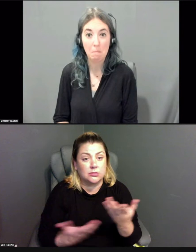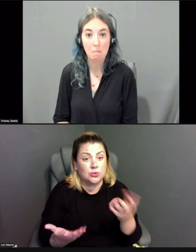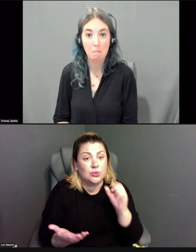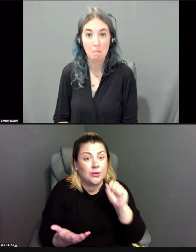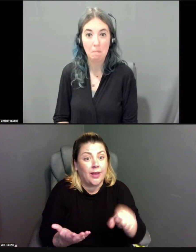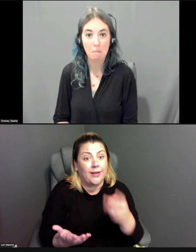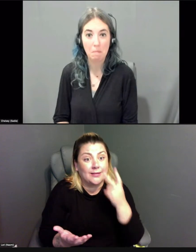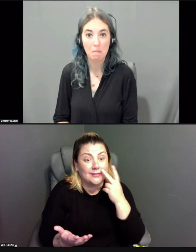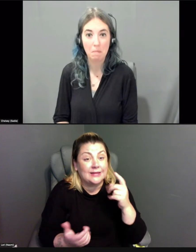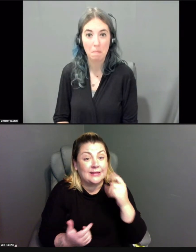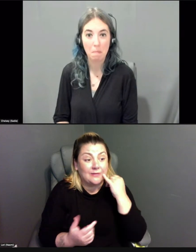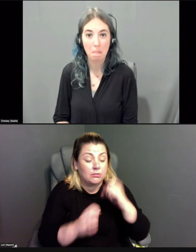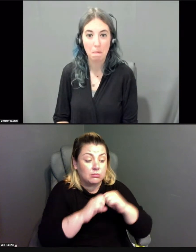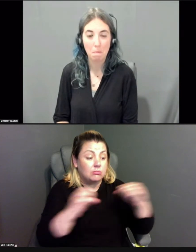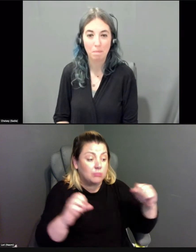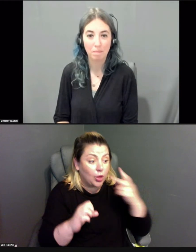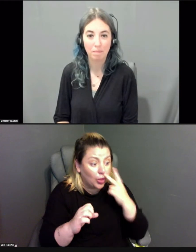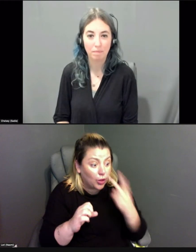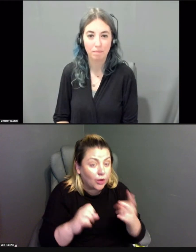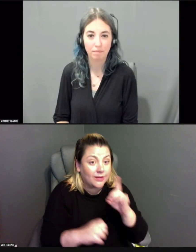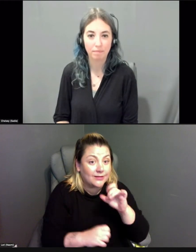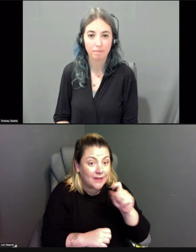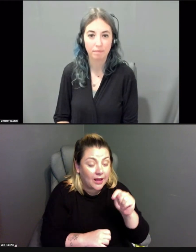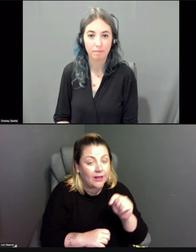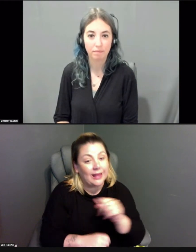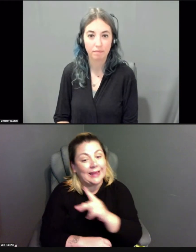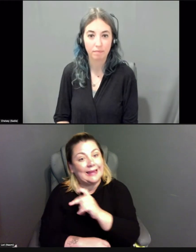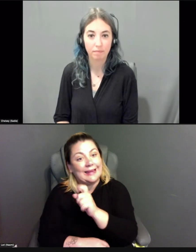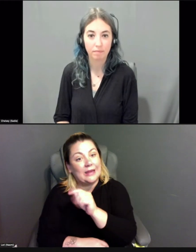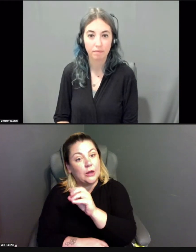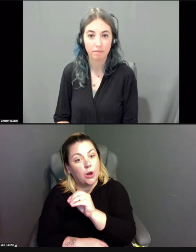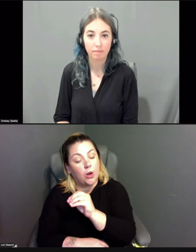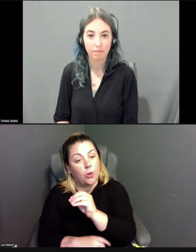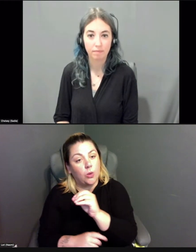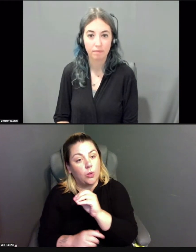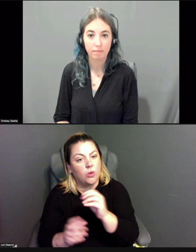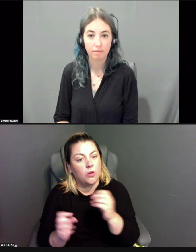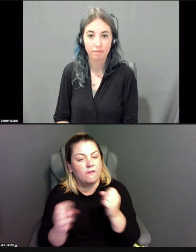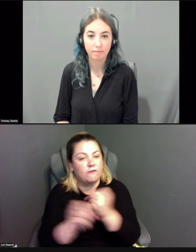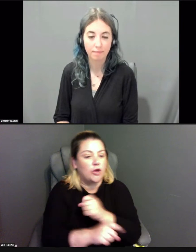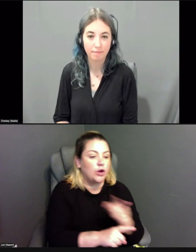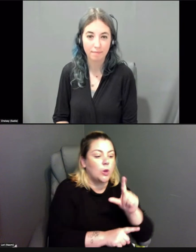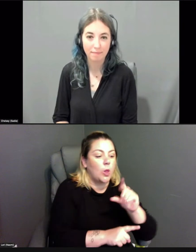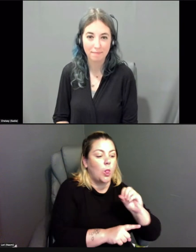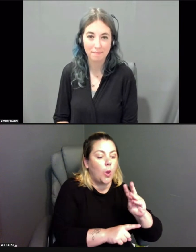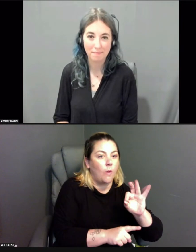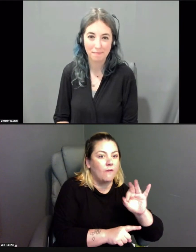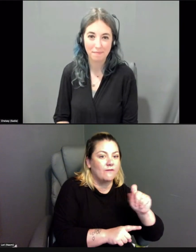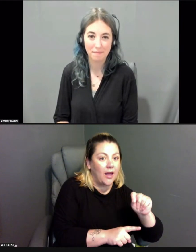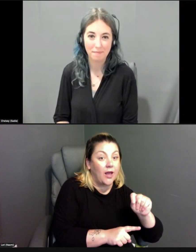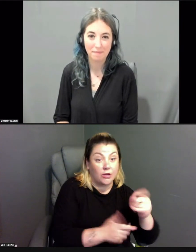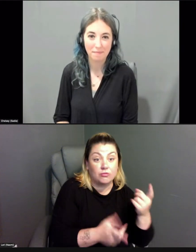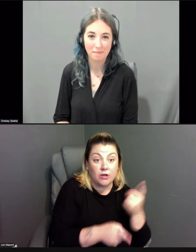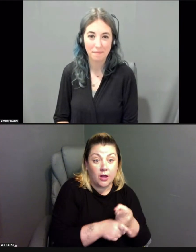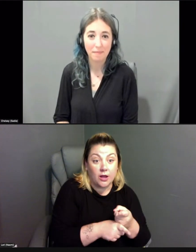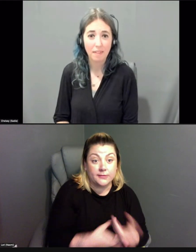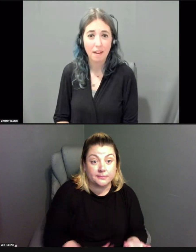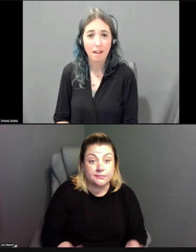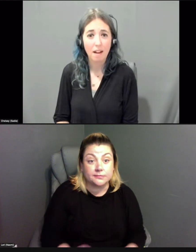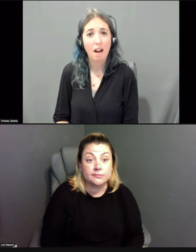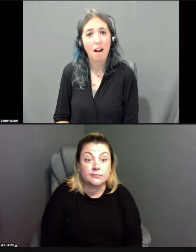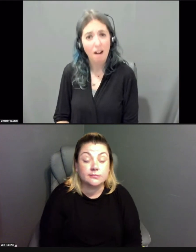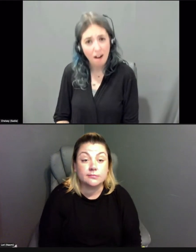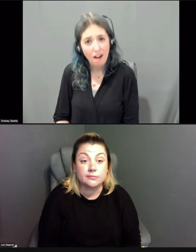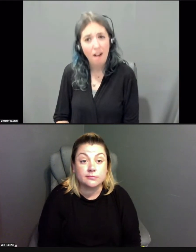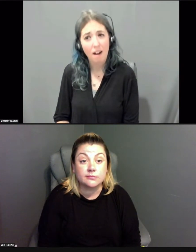where it's like the keto folks versus the low-fat folks. Oh my gosh,